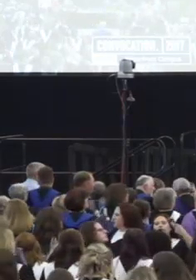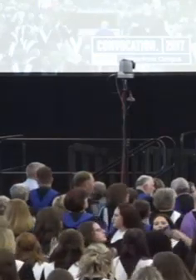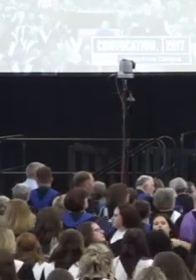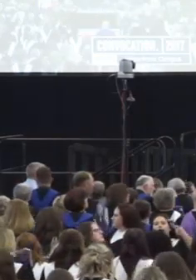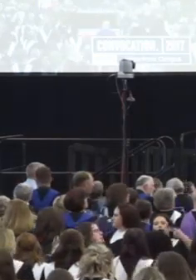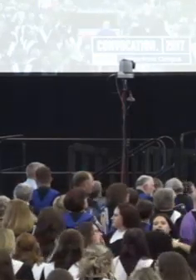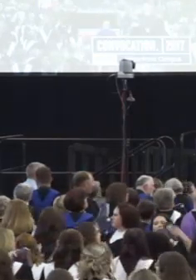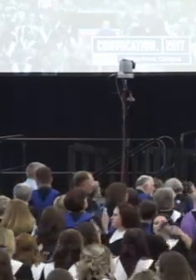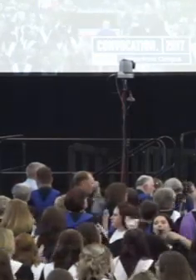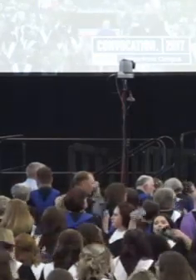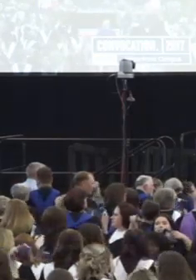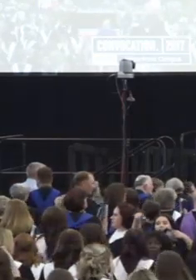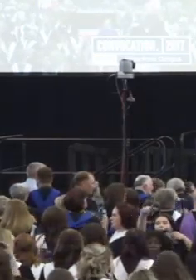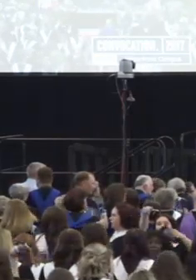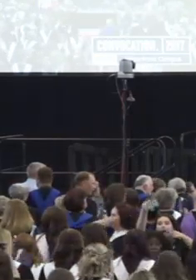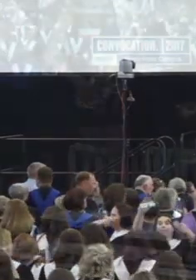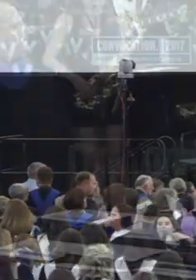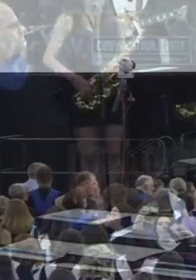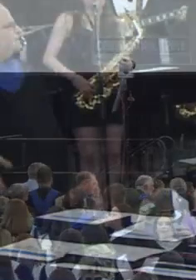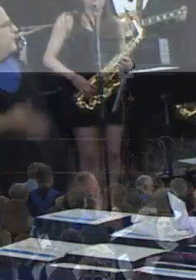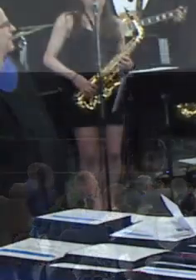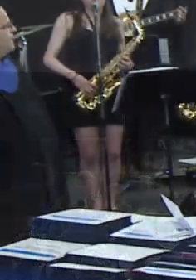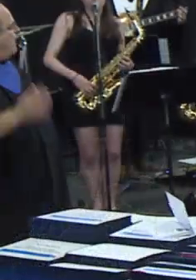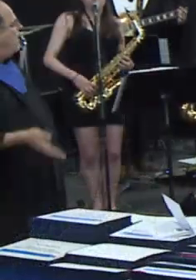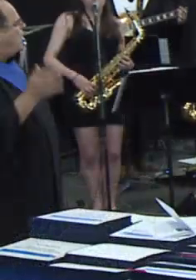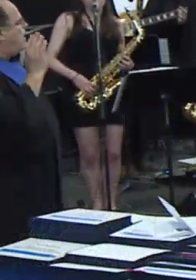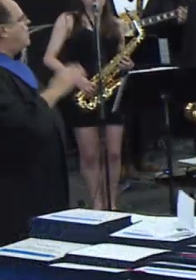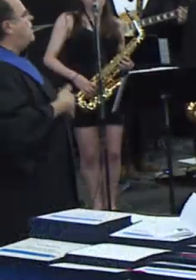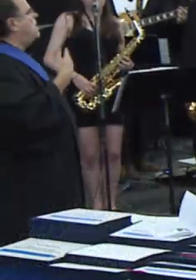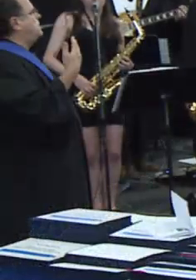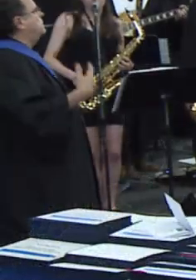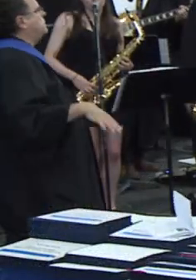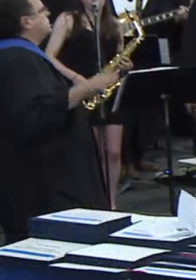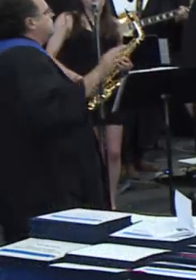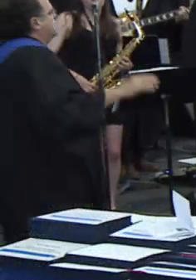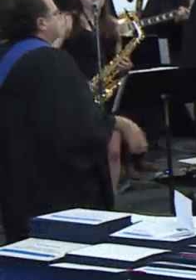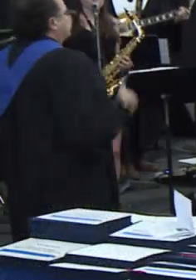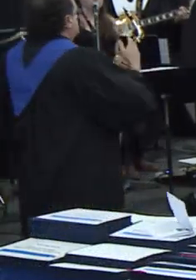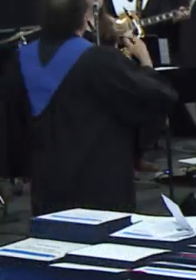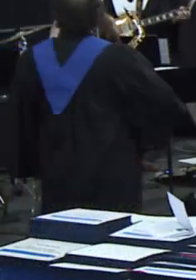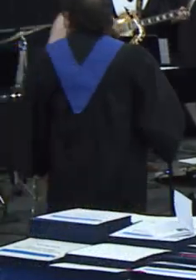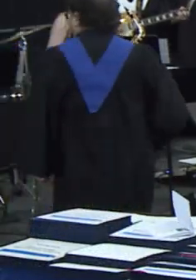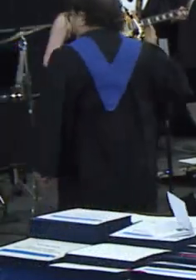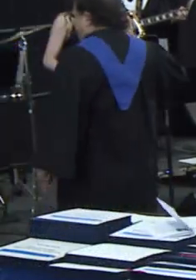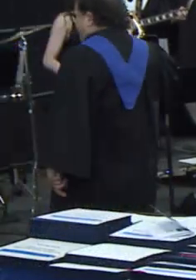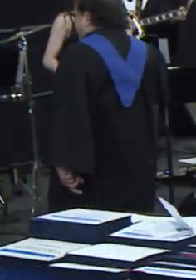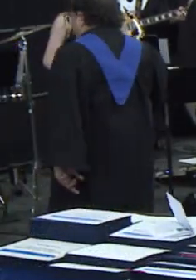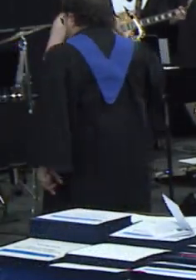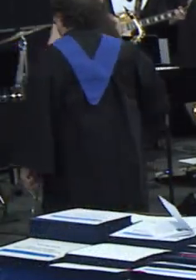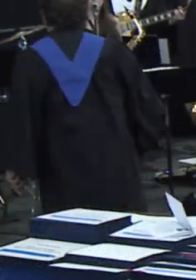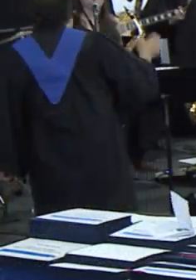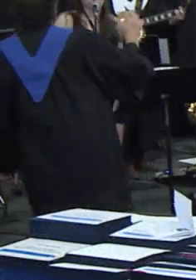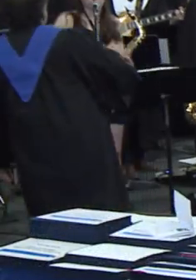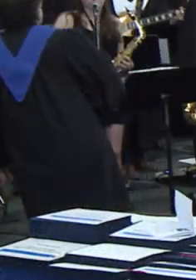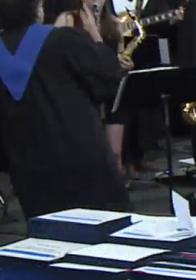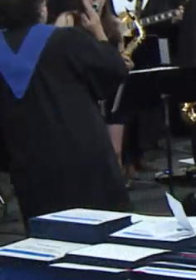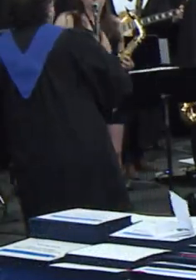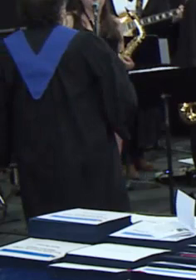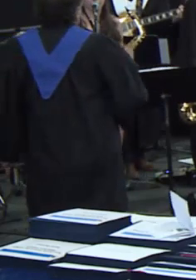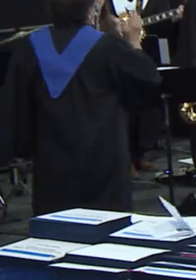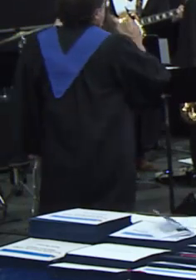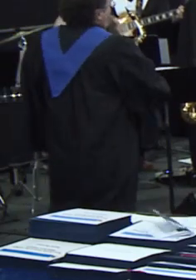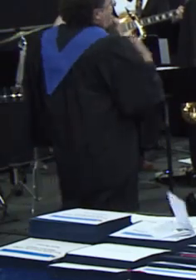17, we stand here before you. You are the people